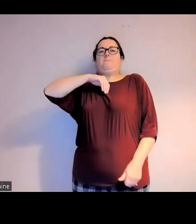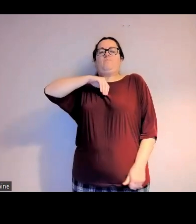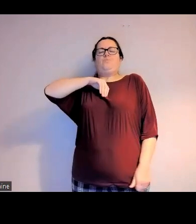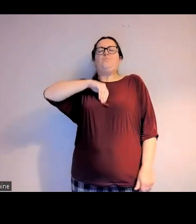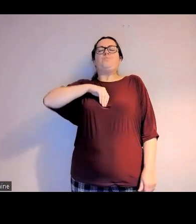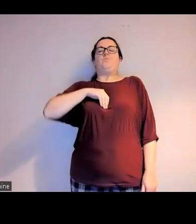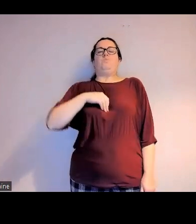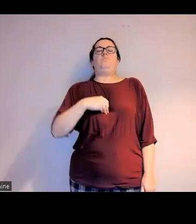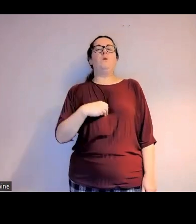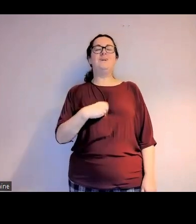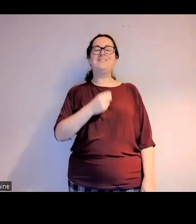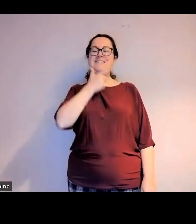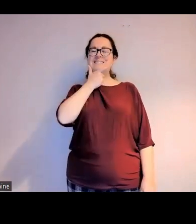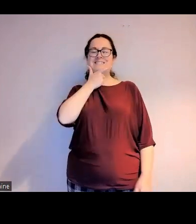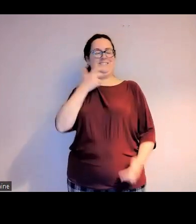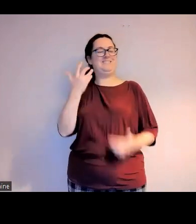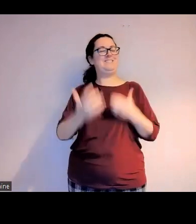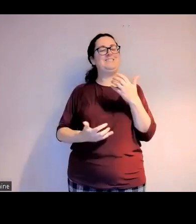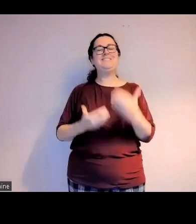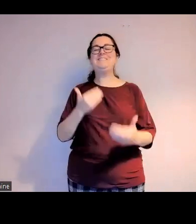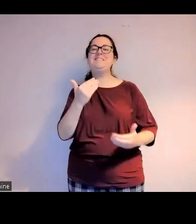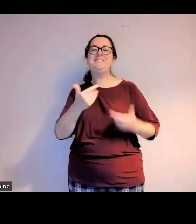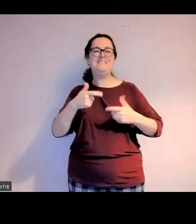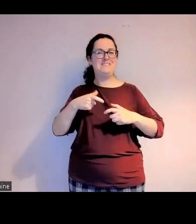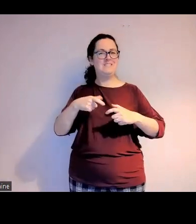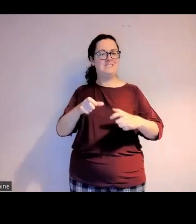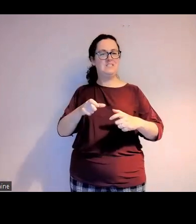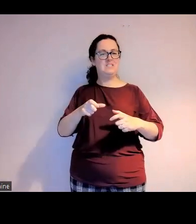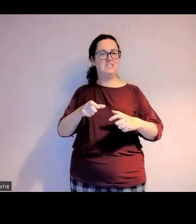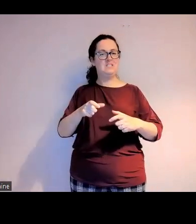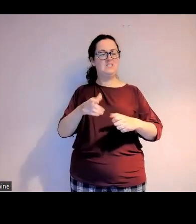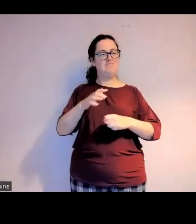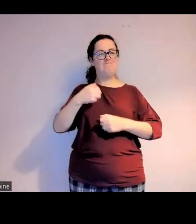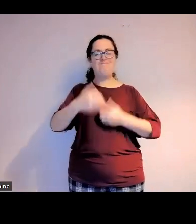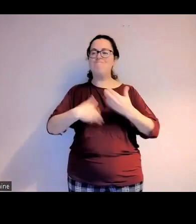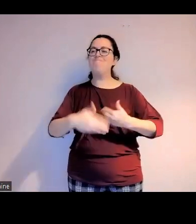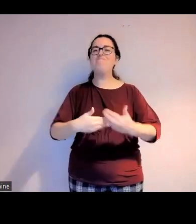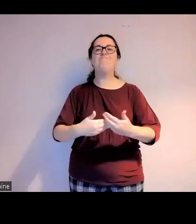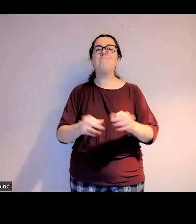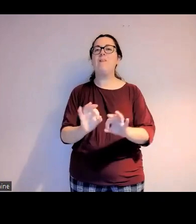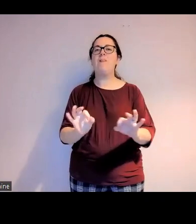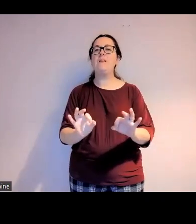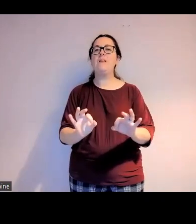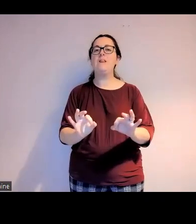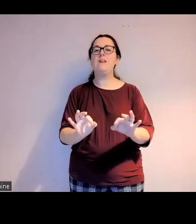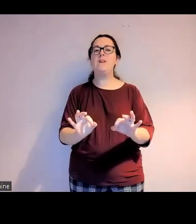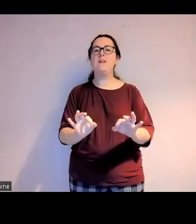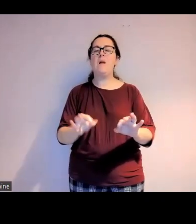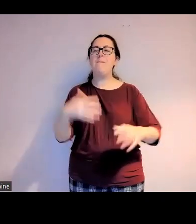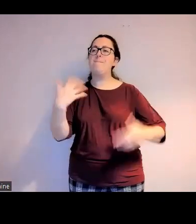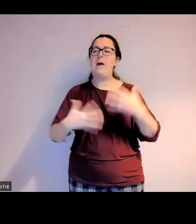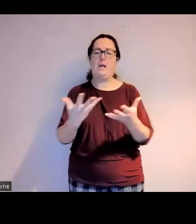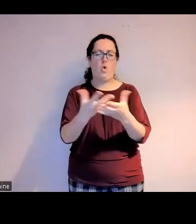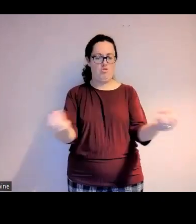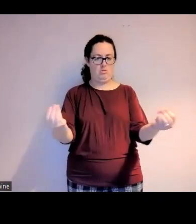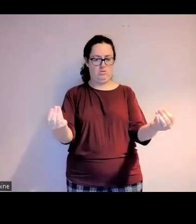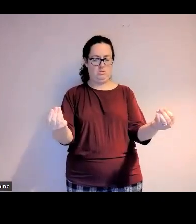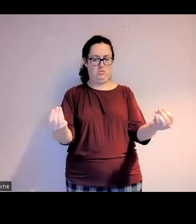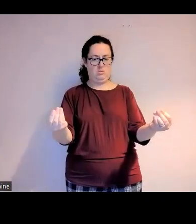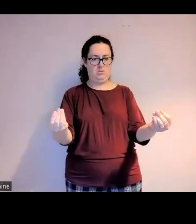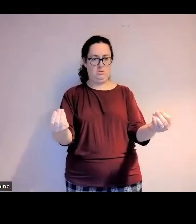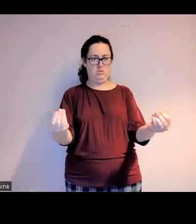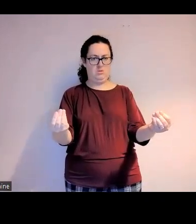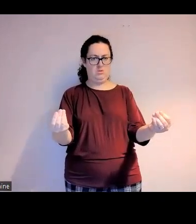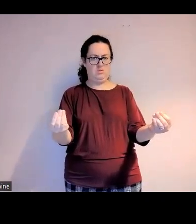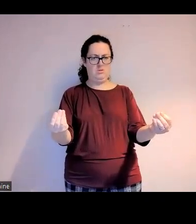grin and bear it, and carry on. Grit your teeth, knuckle down as if nothing happened, and all the pain has gone.